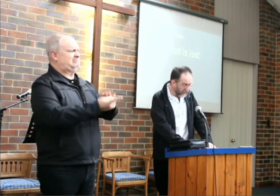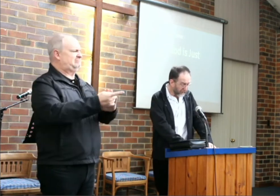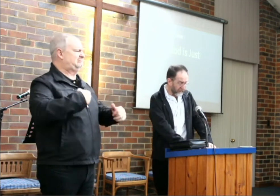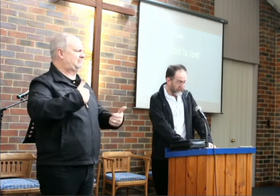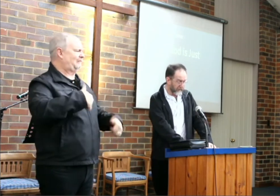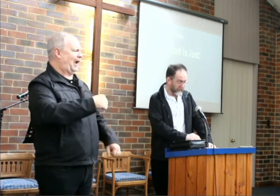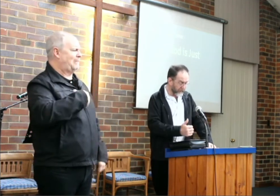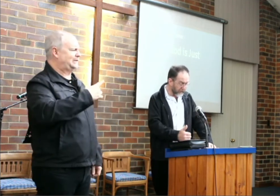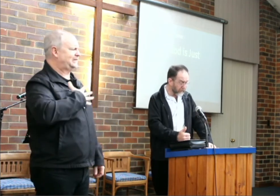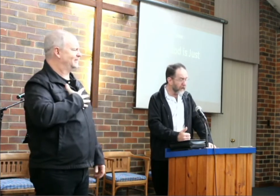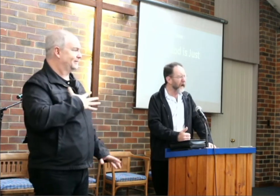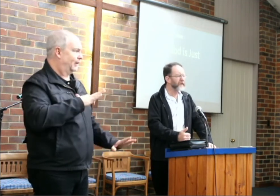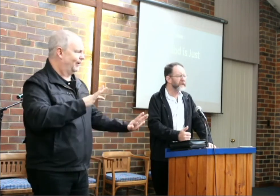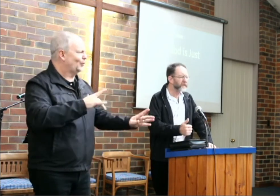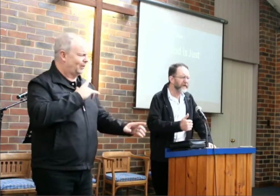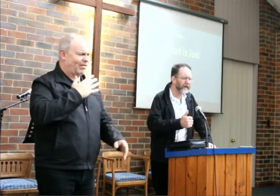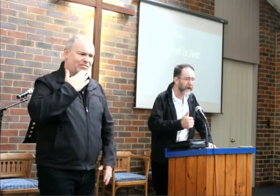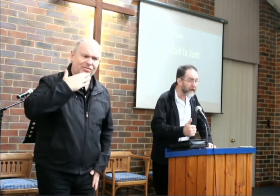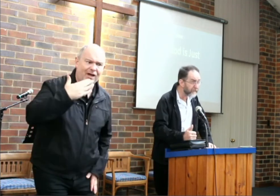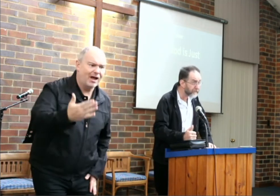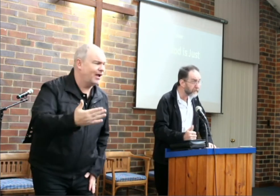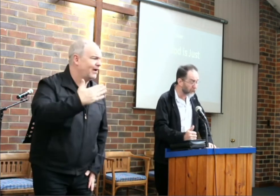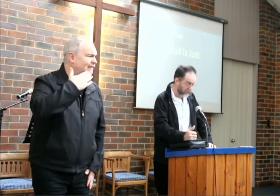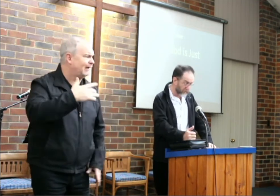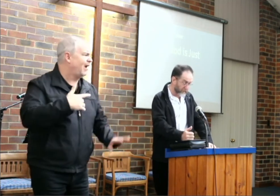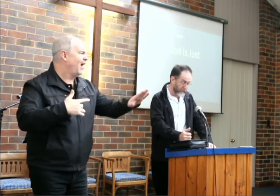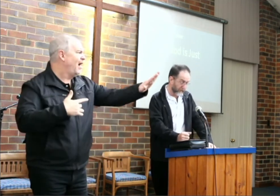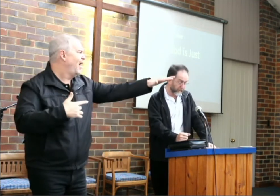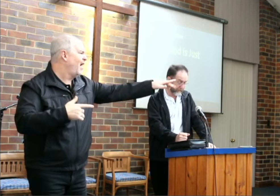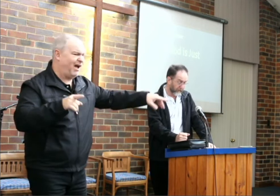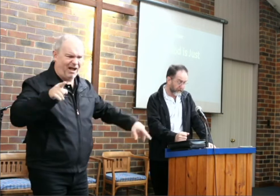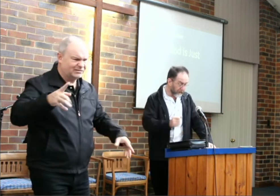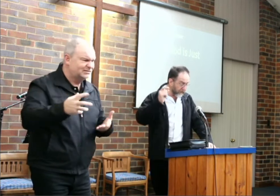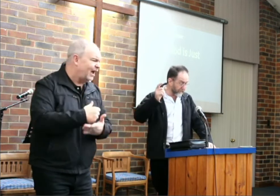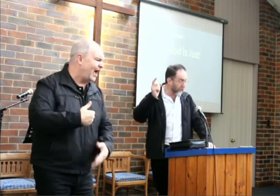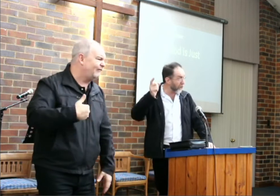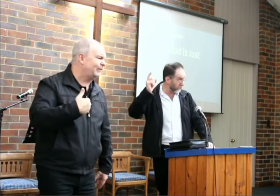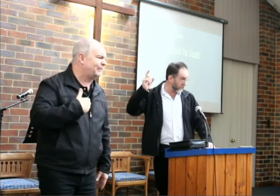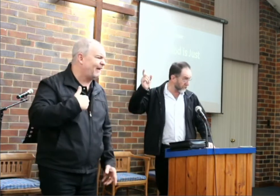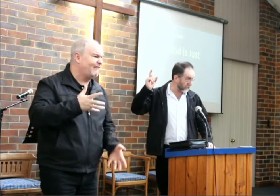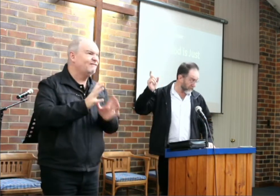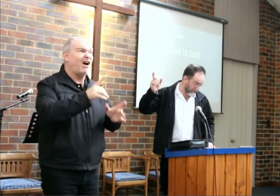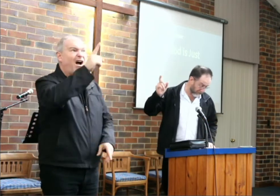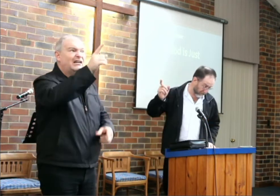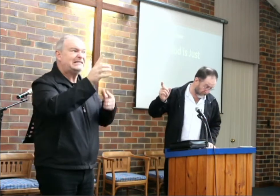No, you would thank him and then you'd tell everybody you meet. See that fire on the